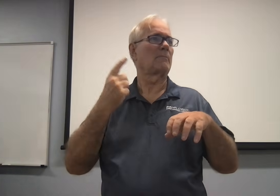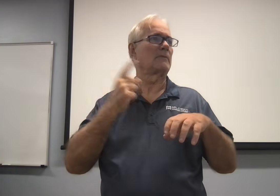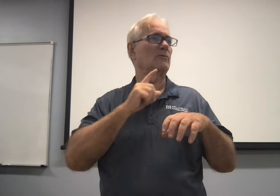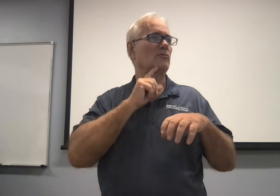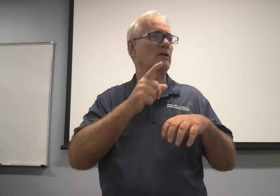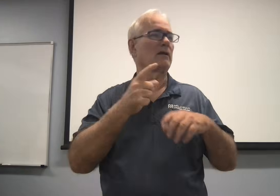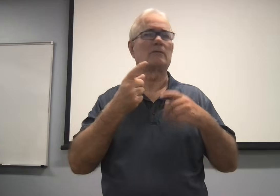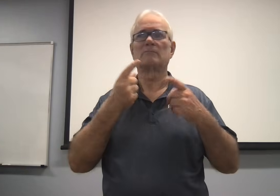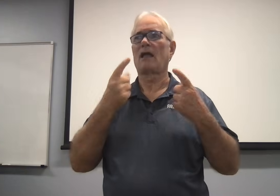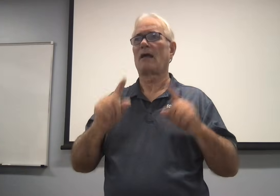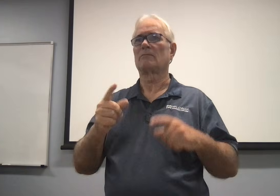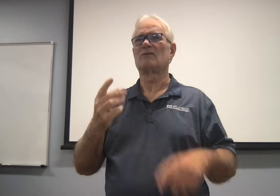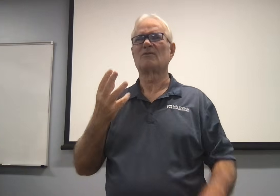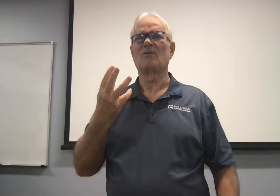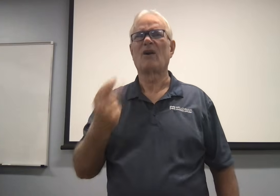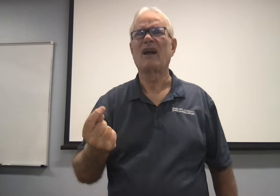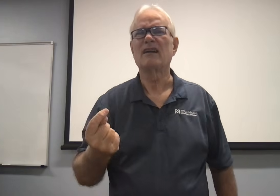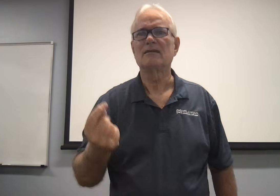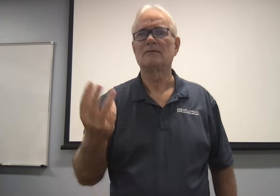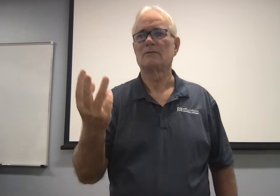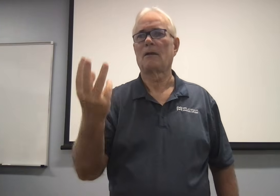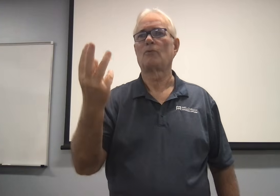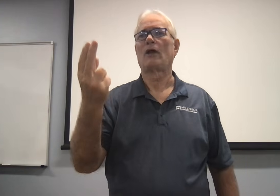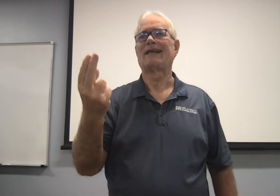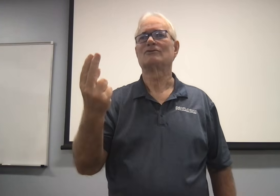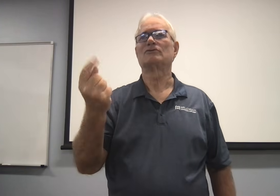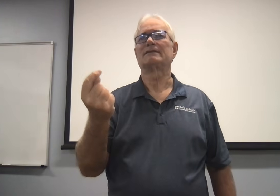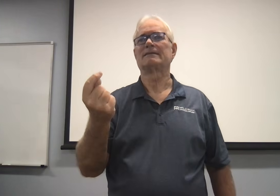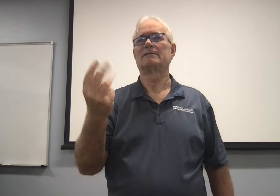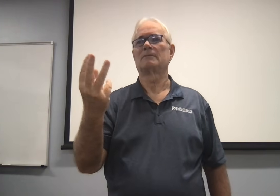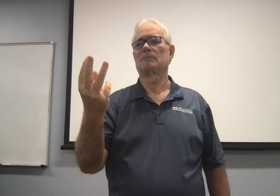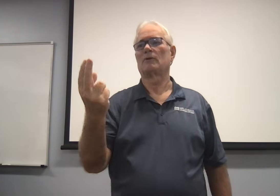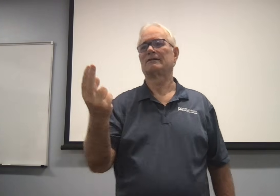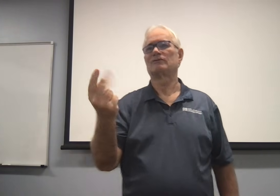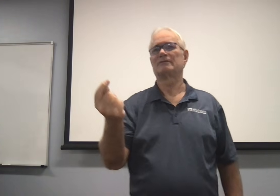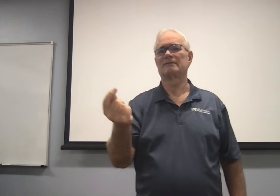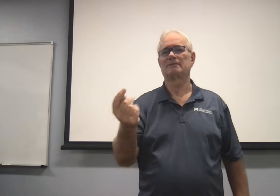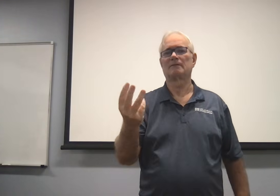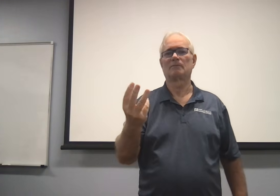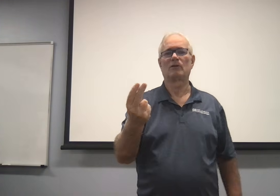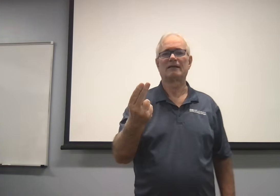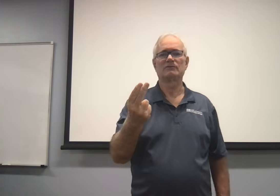shows shock. Something really happened. Something drastic happened. W-H-T.